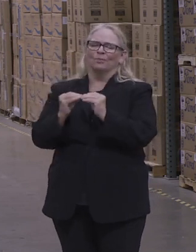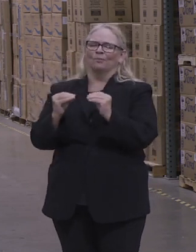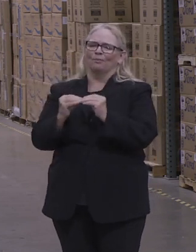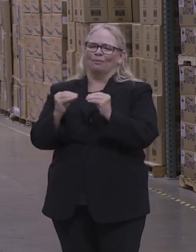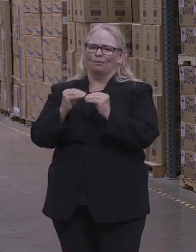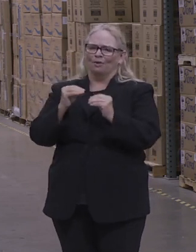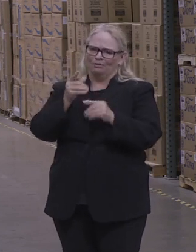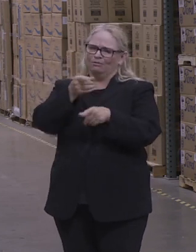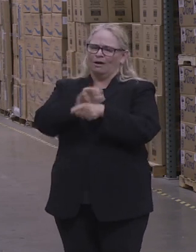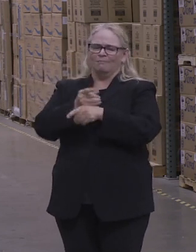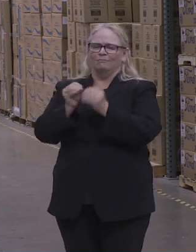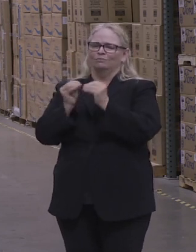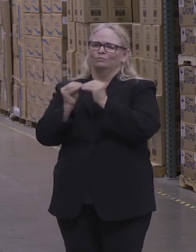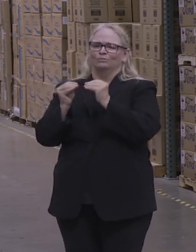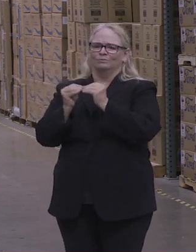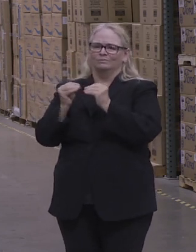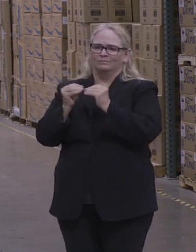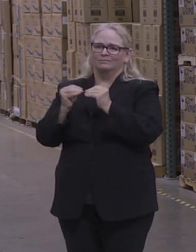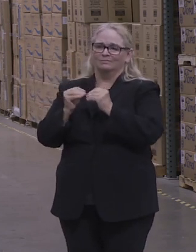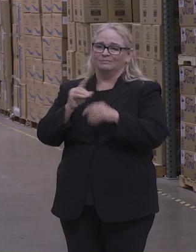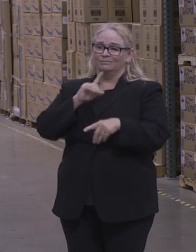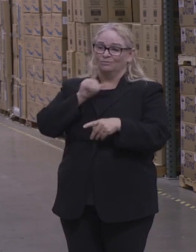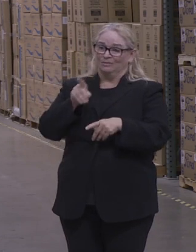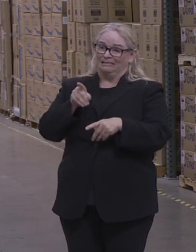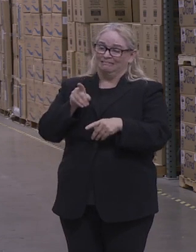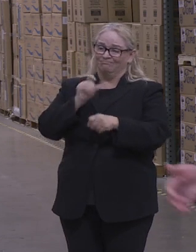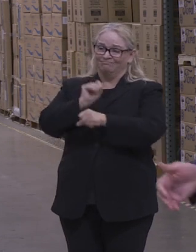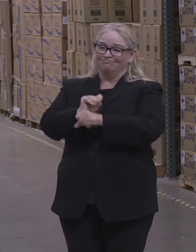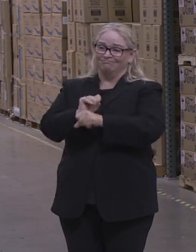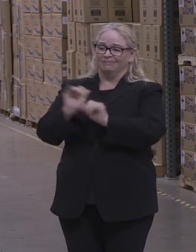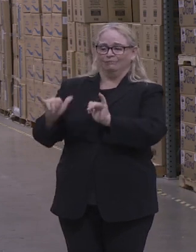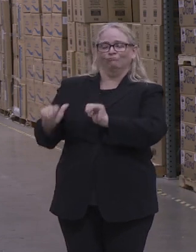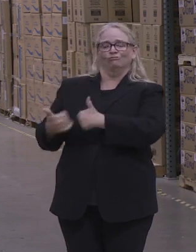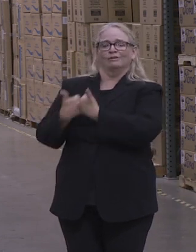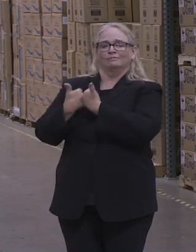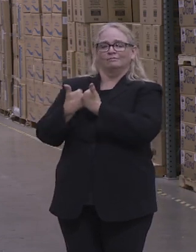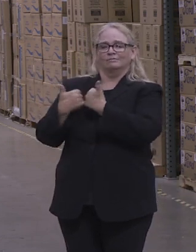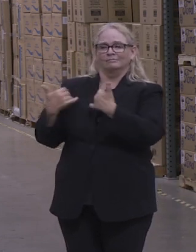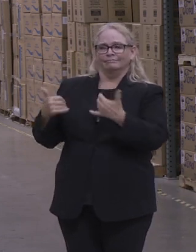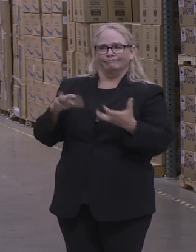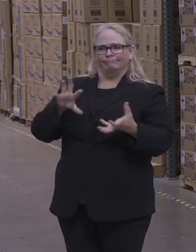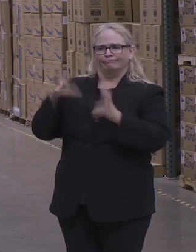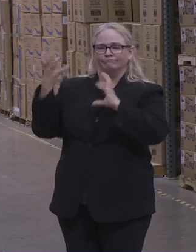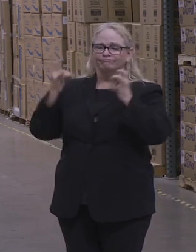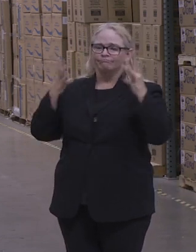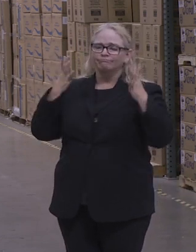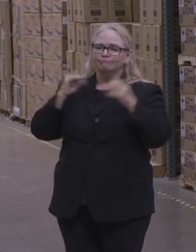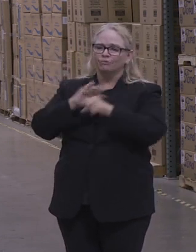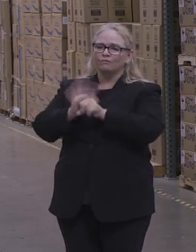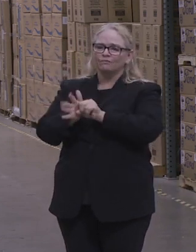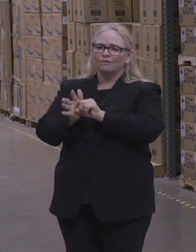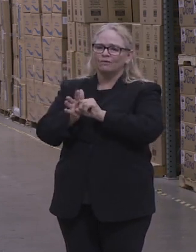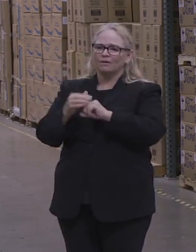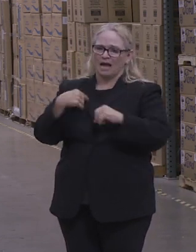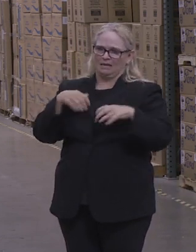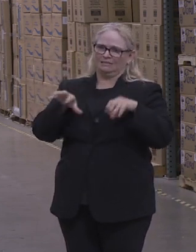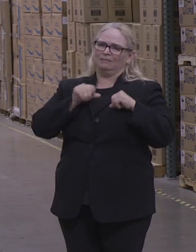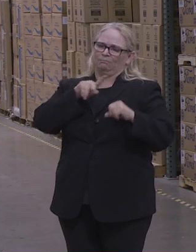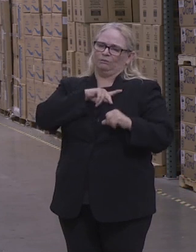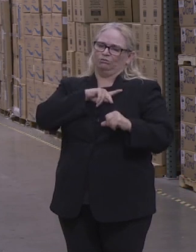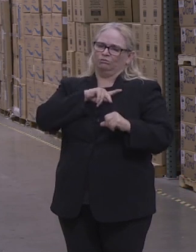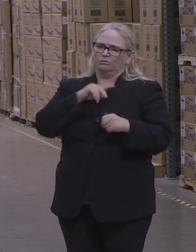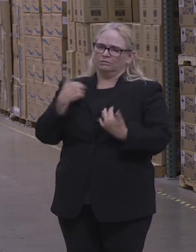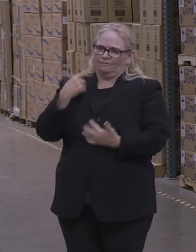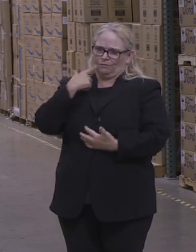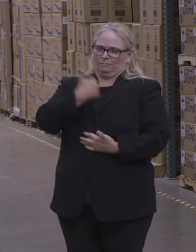right, these stresses are real, these challenges are demonstrable, and yes, they're very personal. Rachel Bluth,